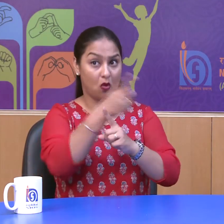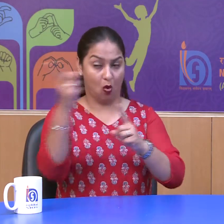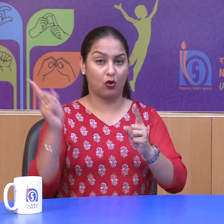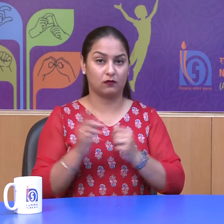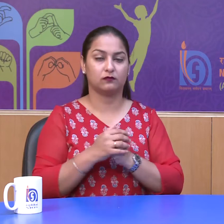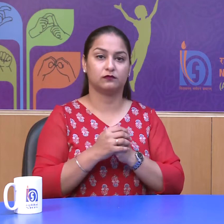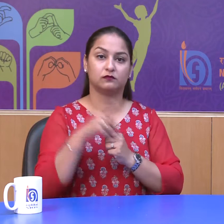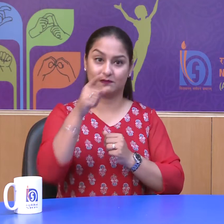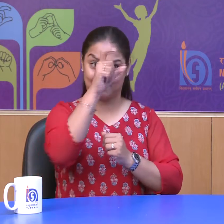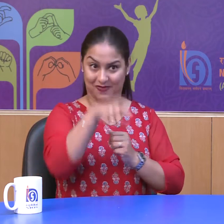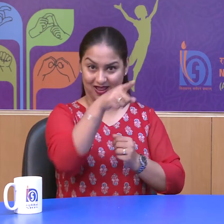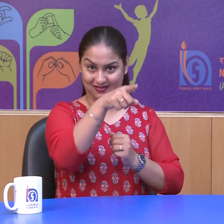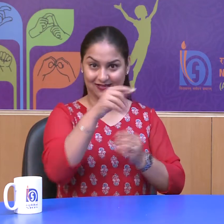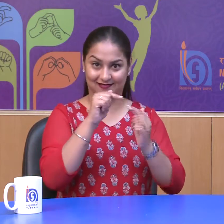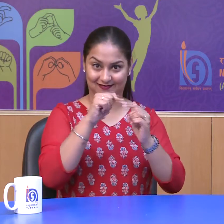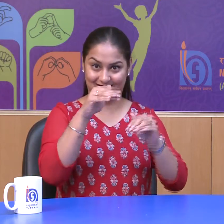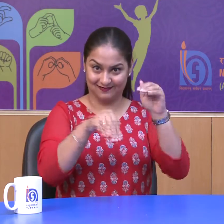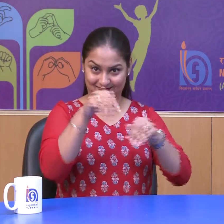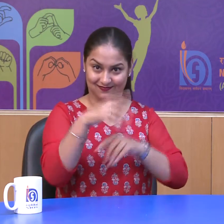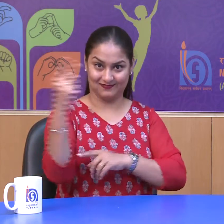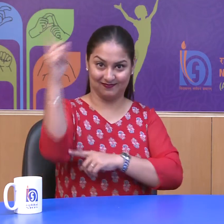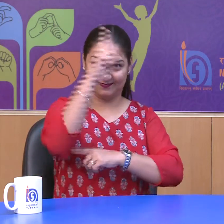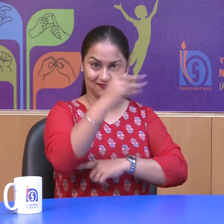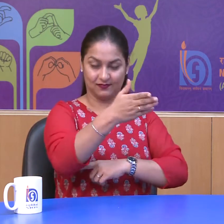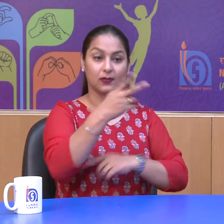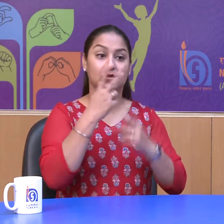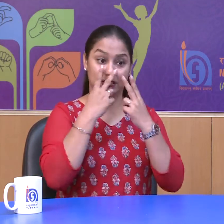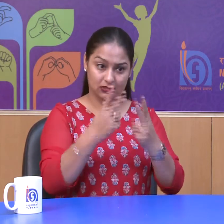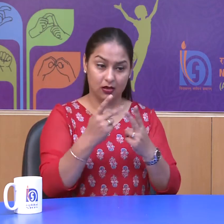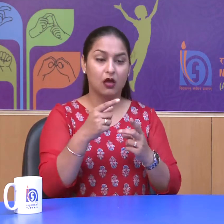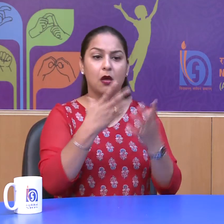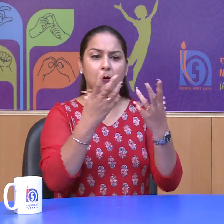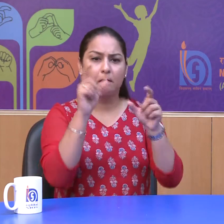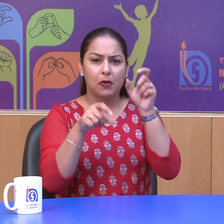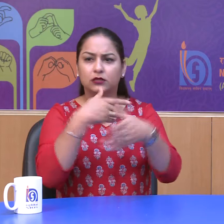their representatives respond to their needs and aspirations.